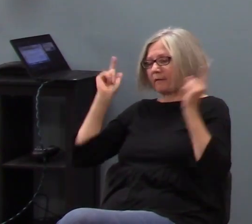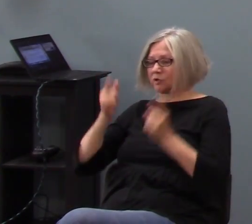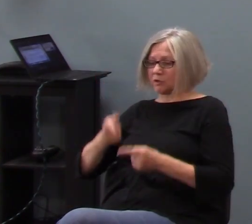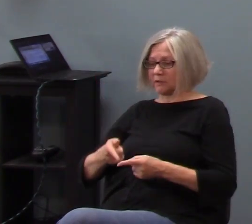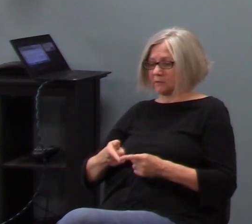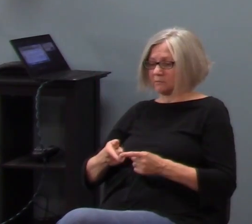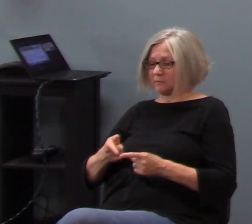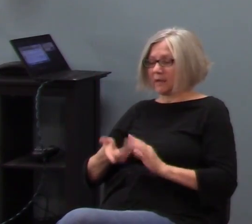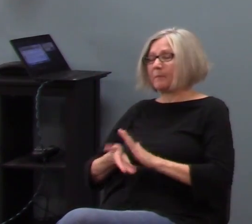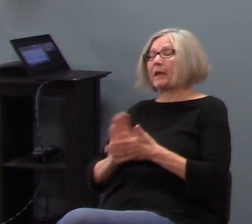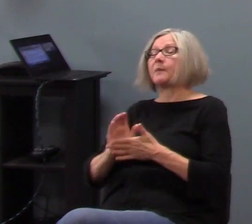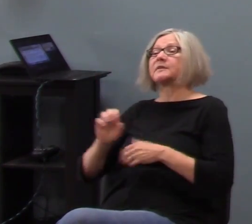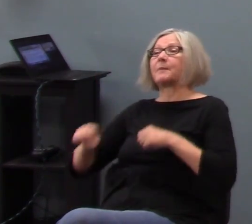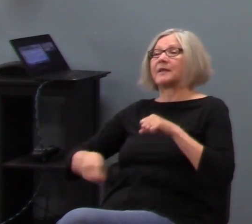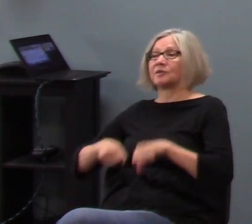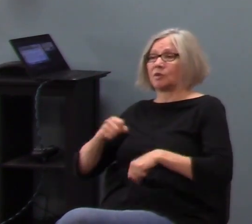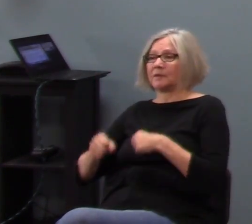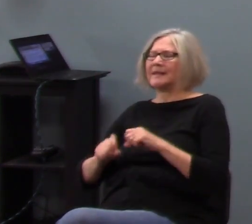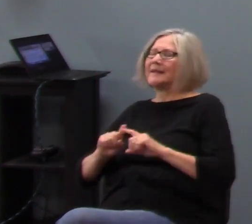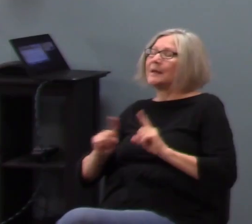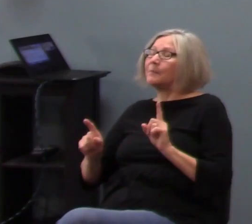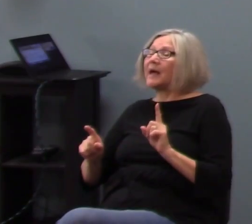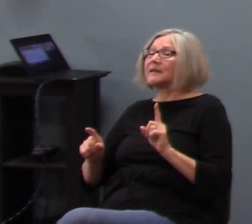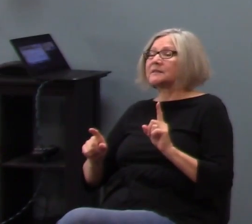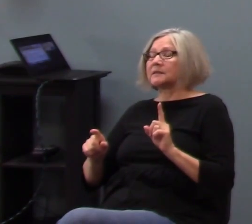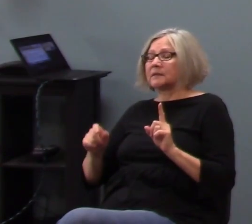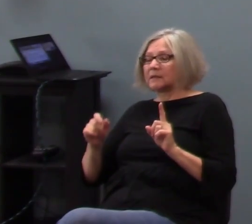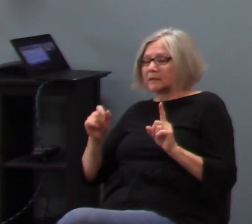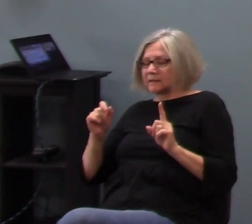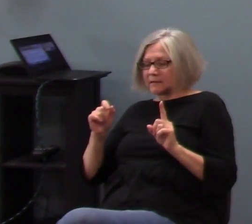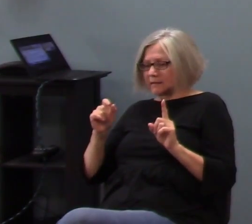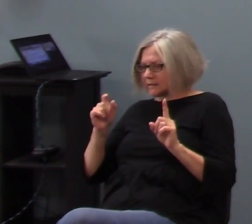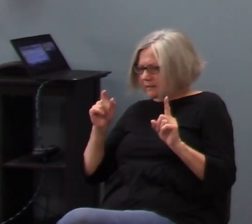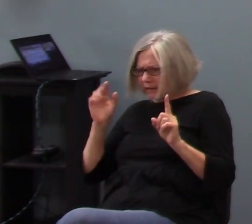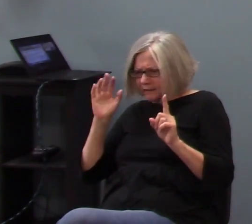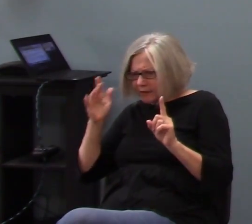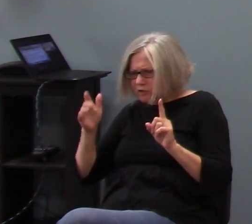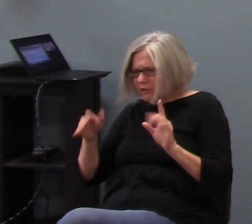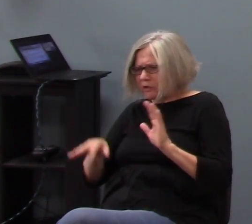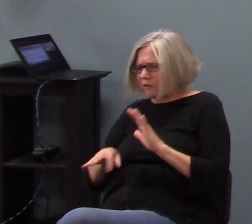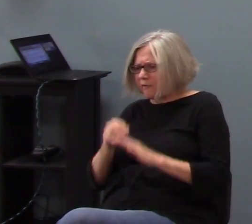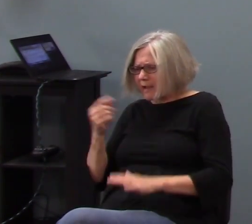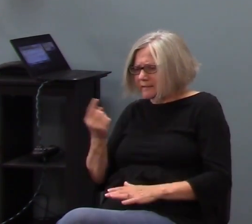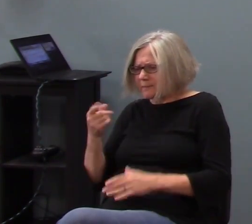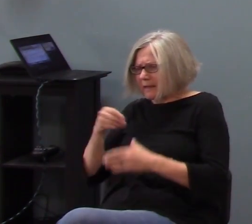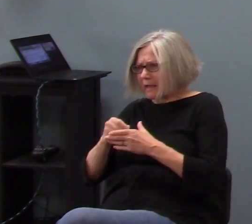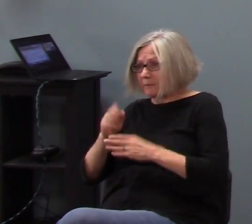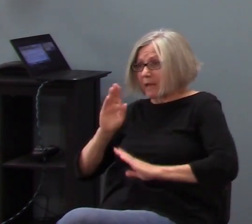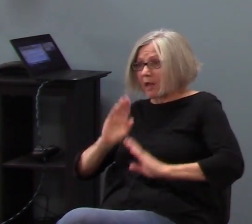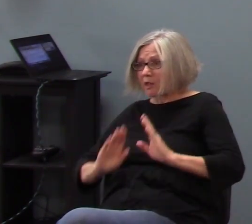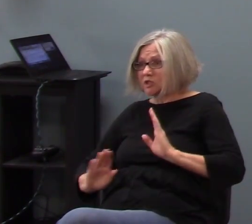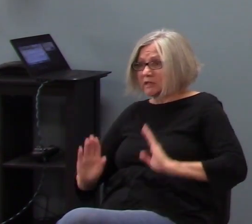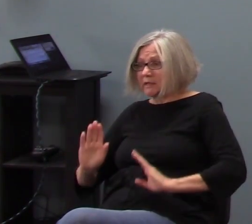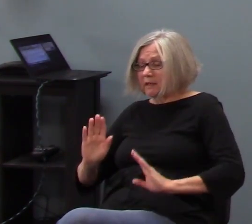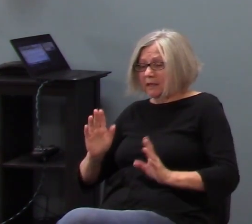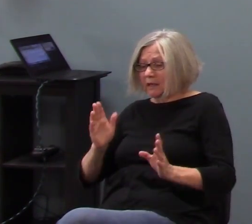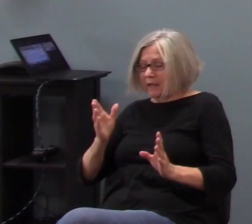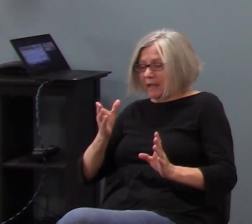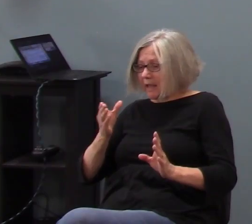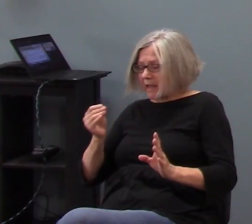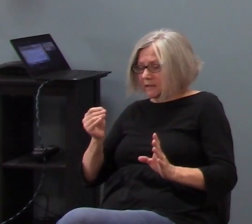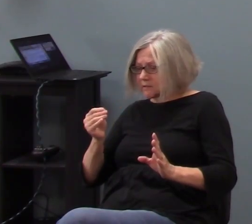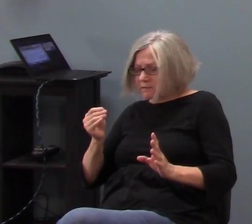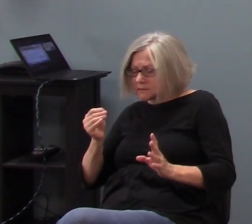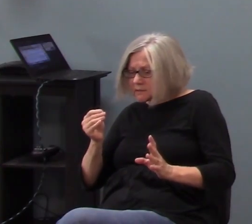something. But there's a certain point where if you could find a mechanism in biology where it doesn't work at all unless you have